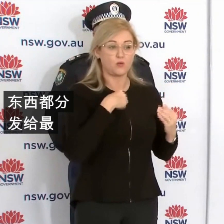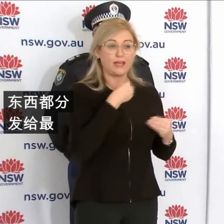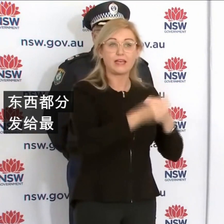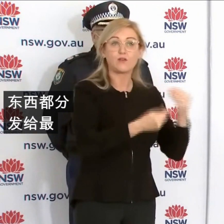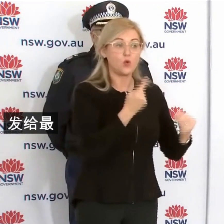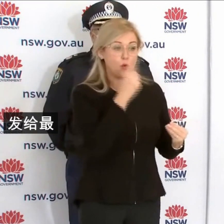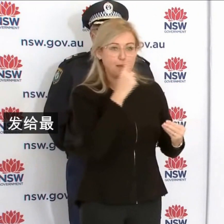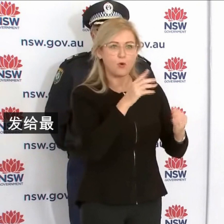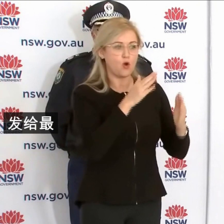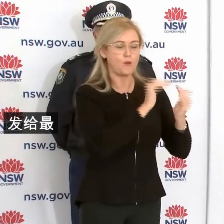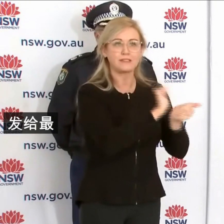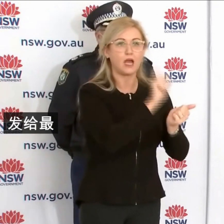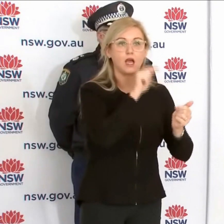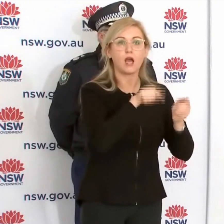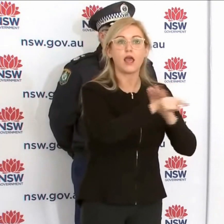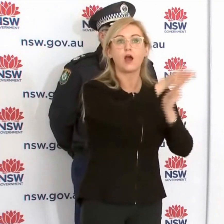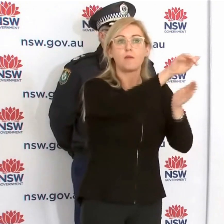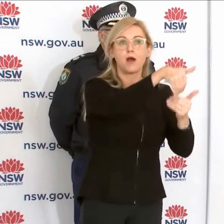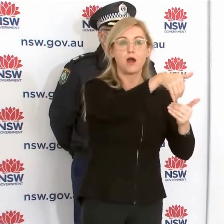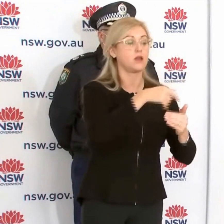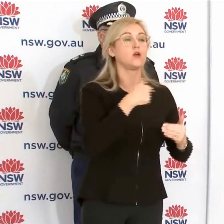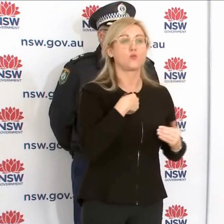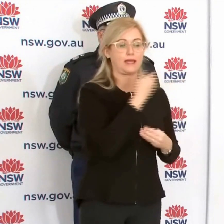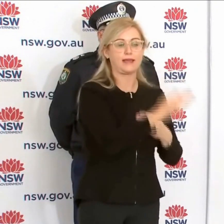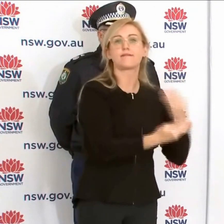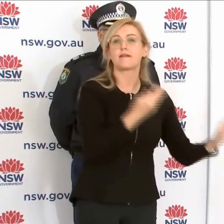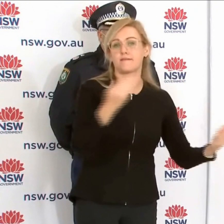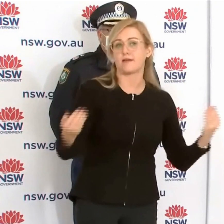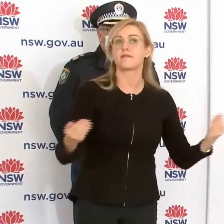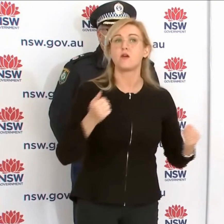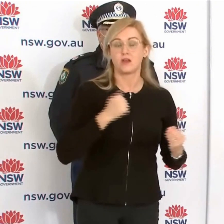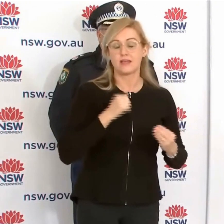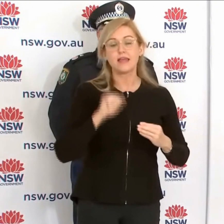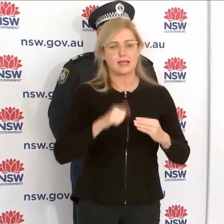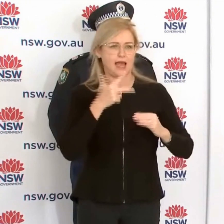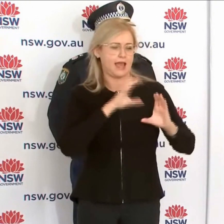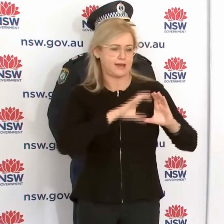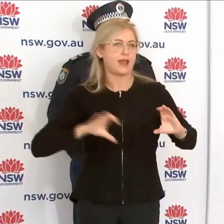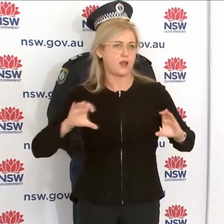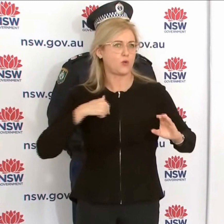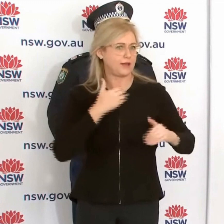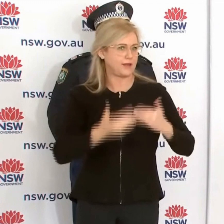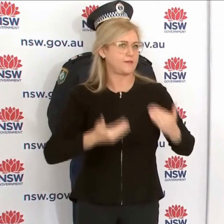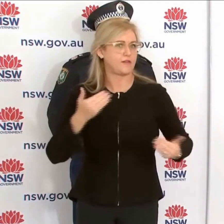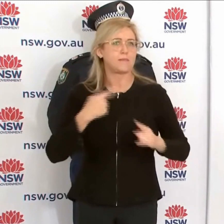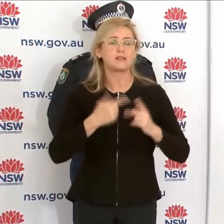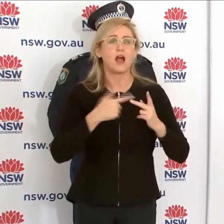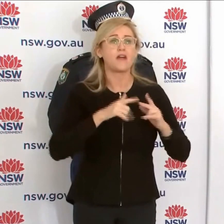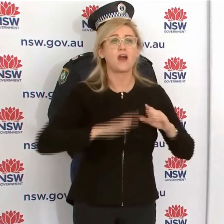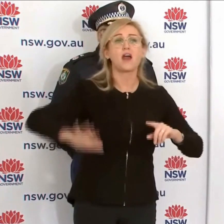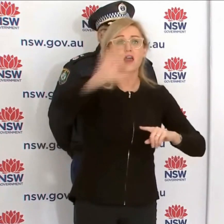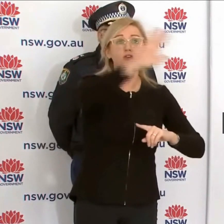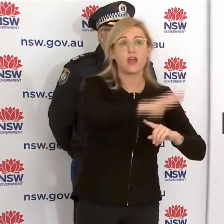need it most. Yes, there's been an extraordinary high proportion in focus LGAs, but it's also occurring right across the state. We'll continue to do